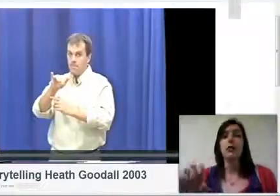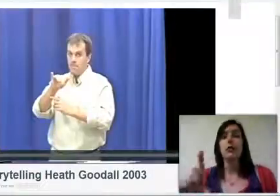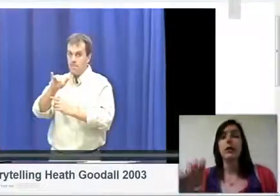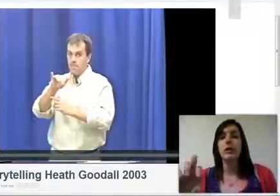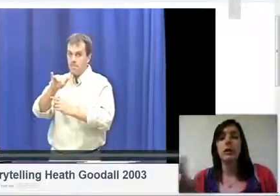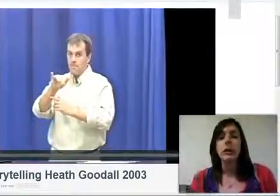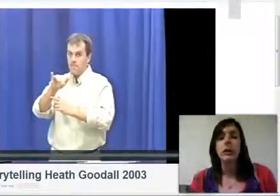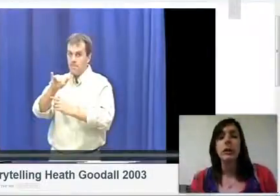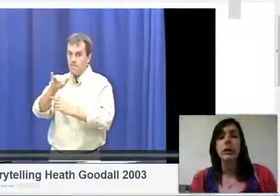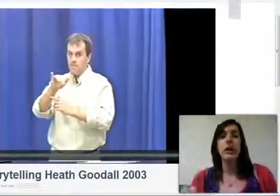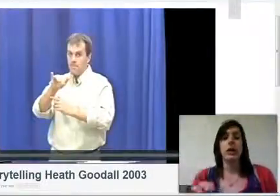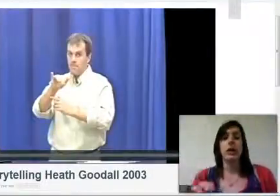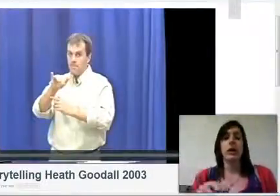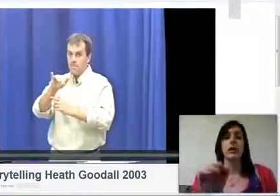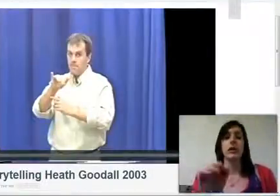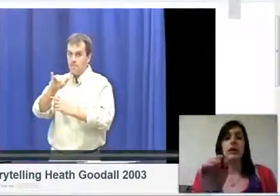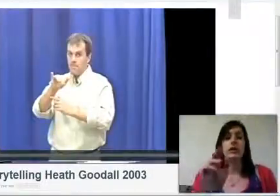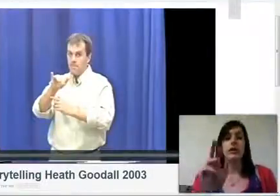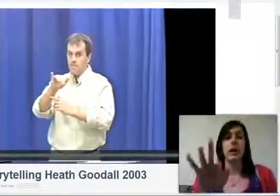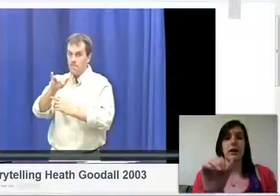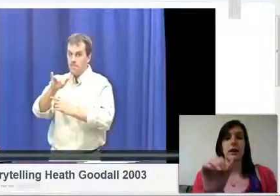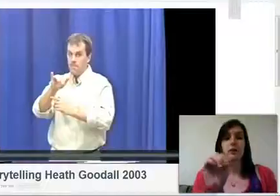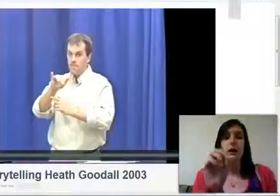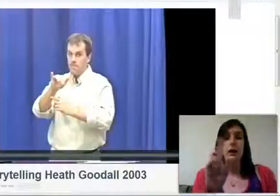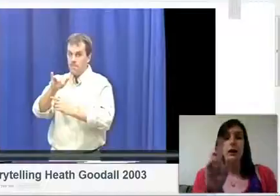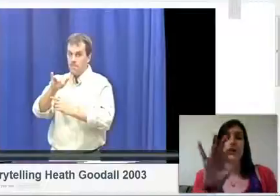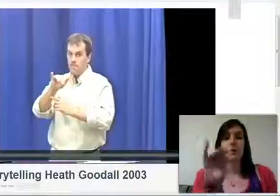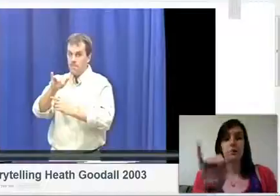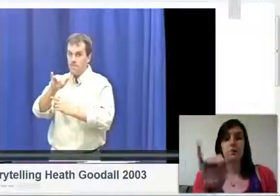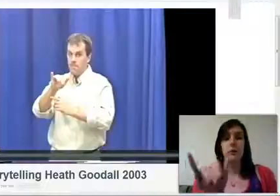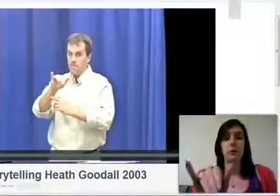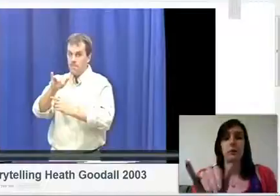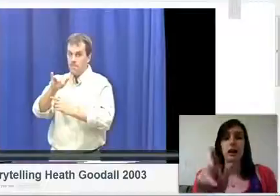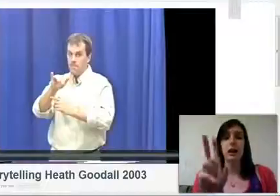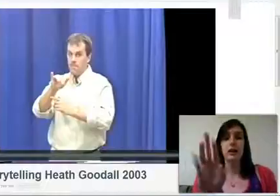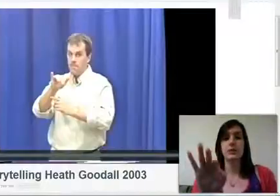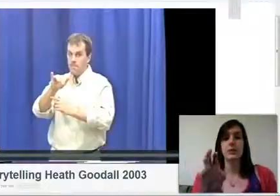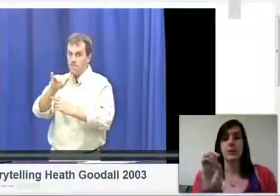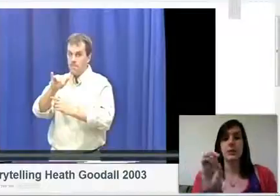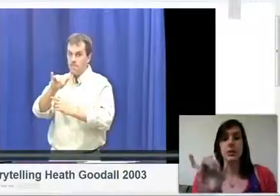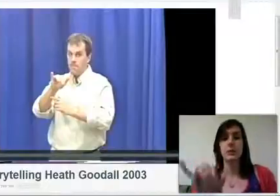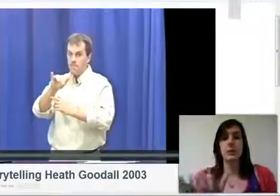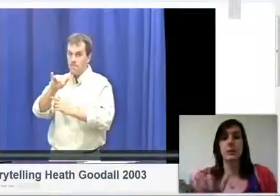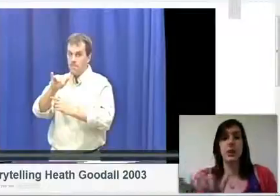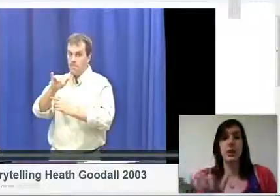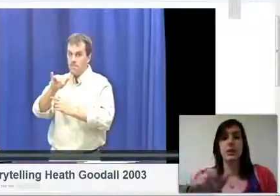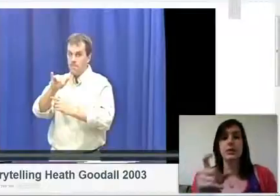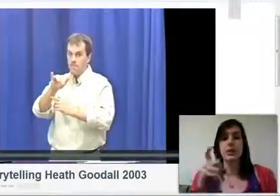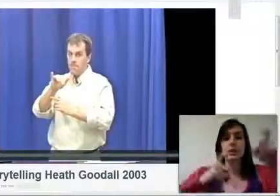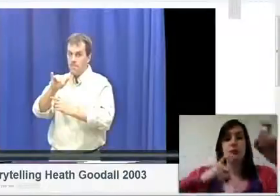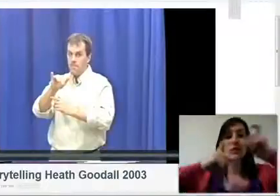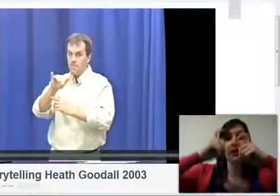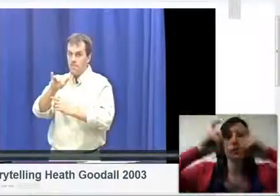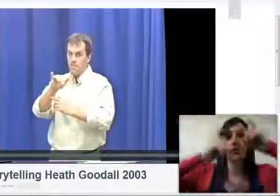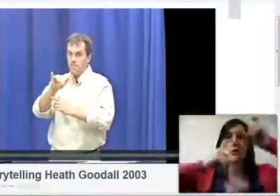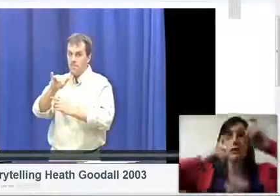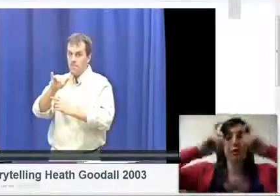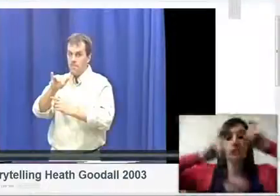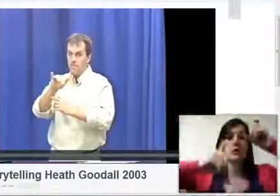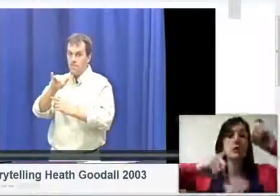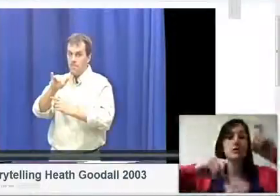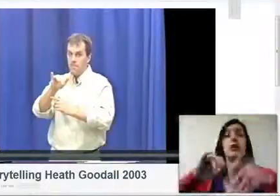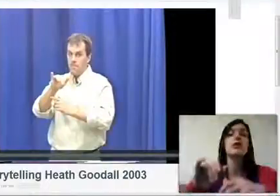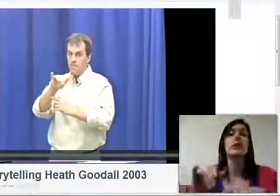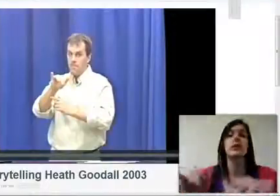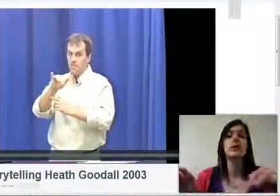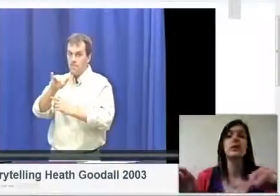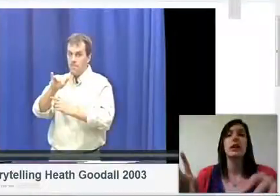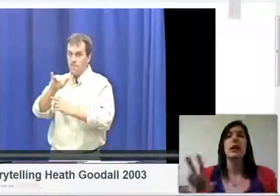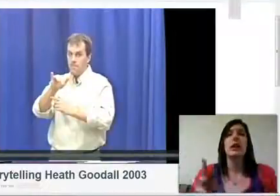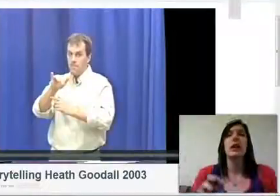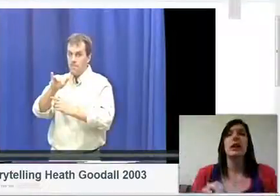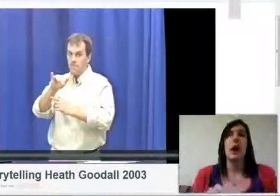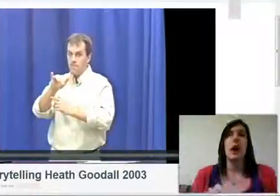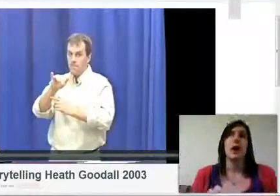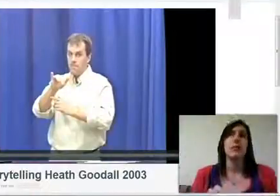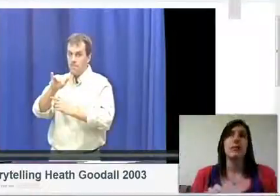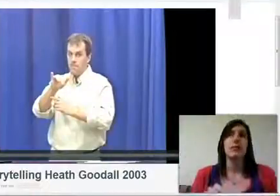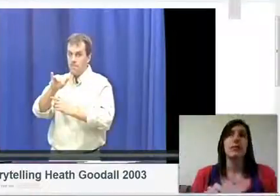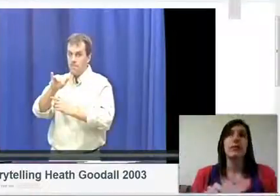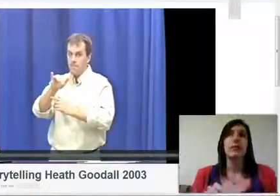really, really, and it's a lot of fingerspell pause, and the facial expressions.